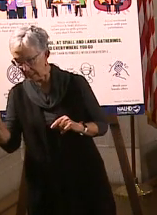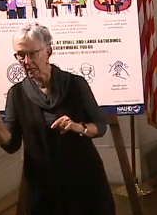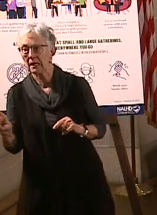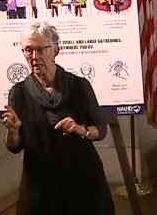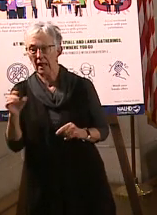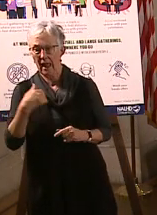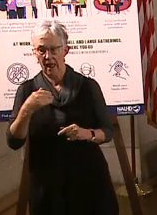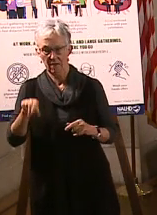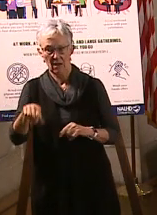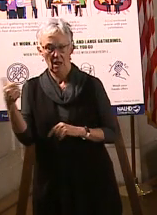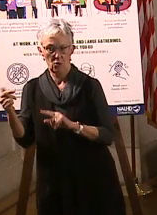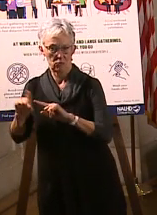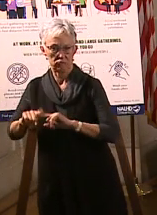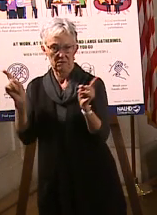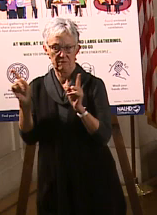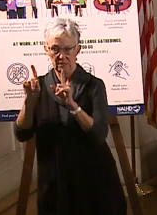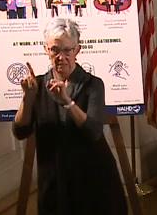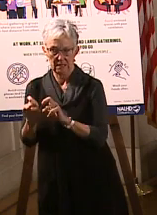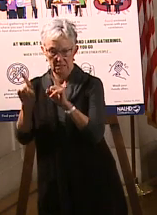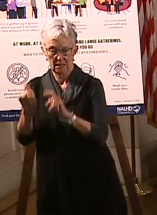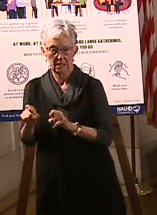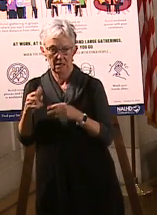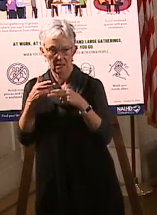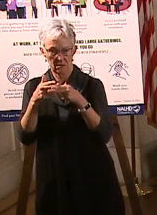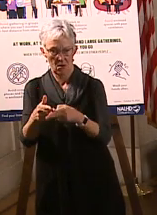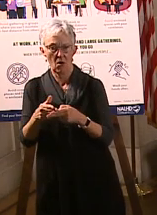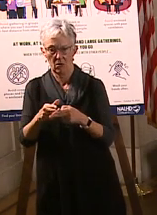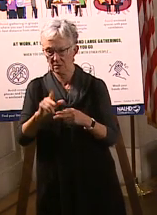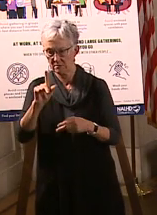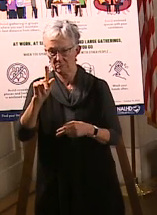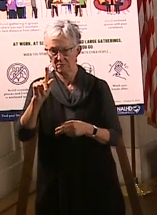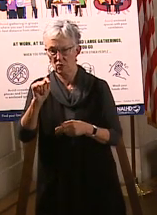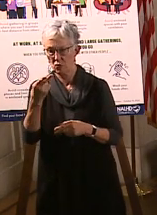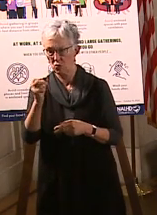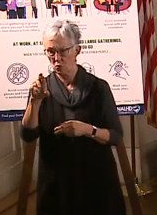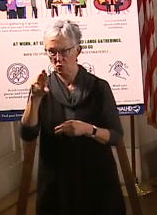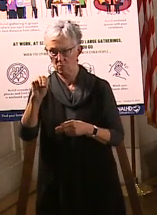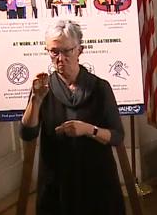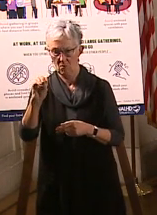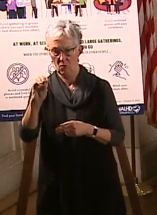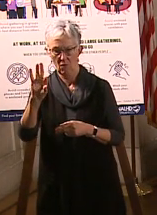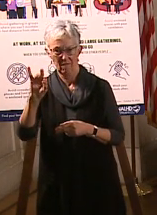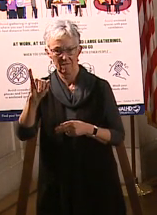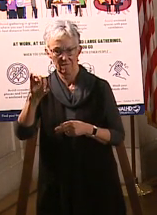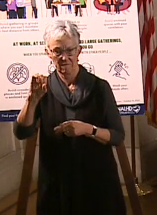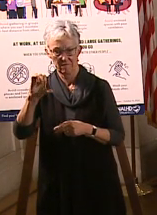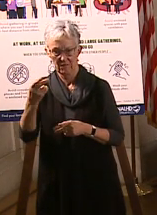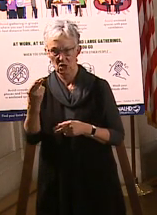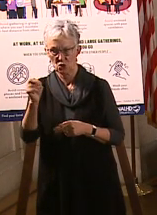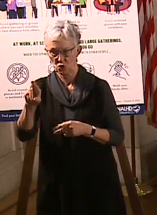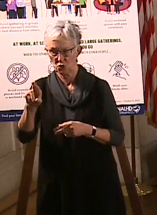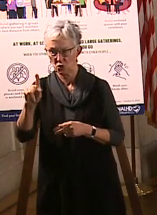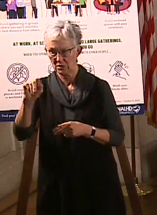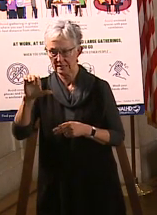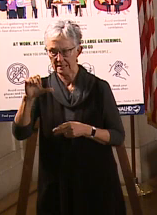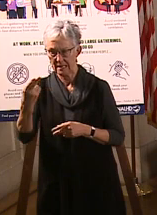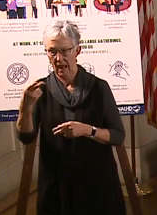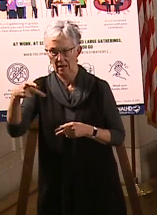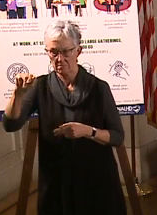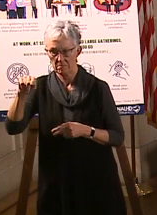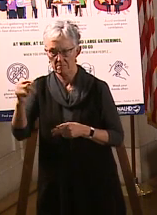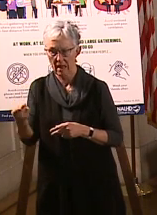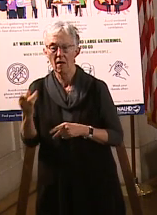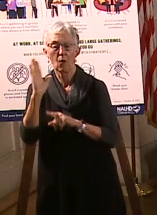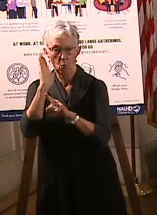of the tests that will detect it, though, is called the Thermo Fisher TAC path, and that one will show the spike proteins dropping out